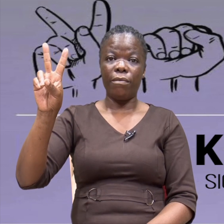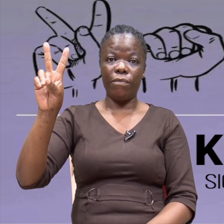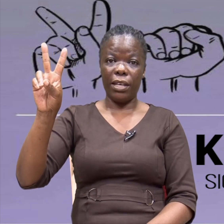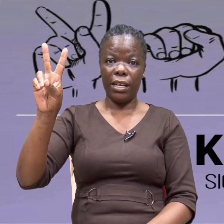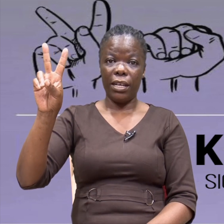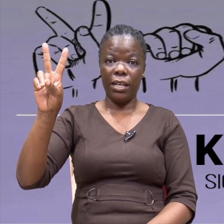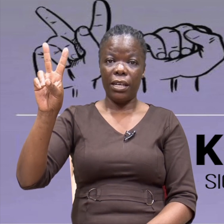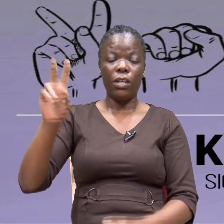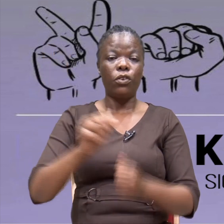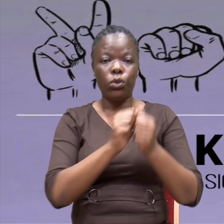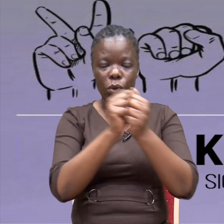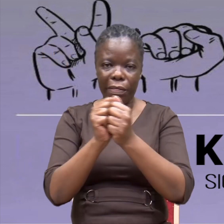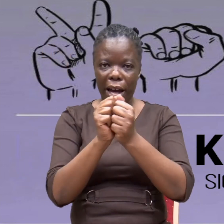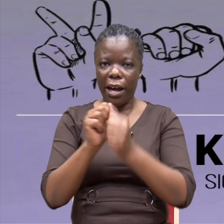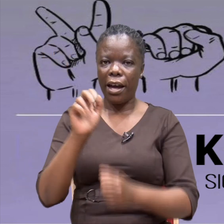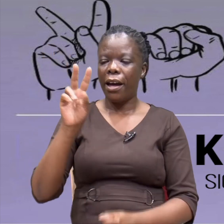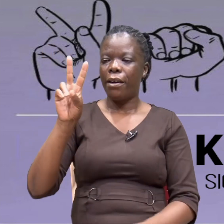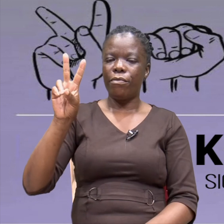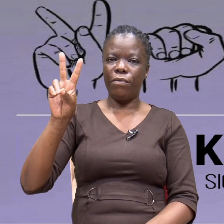V. Together, V.